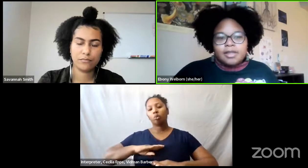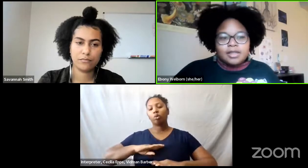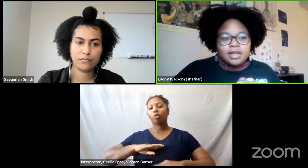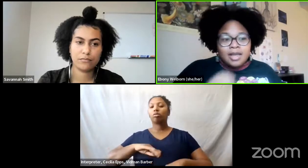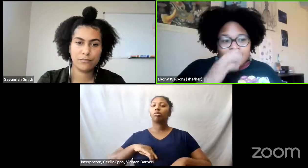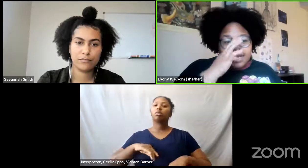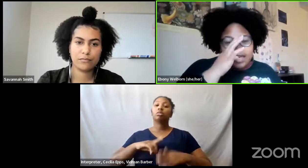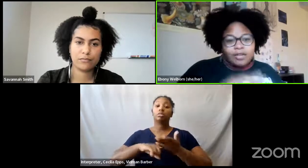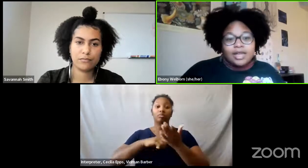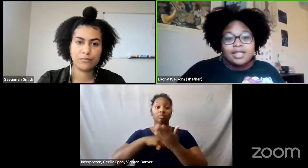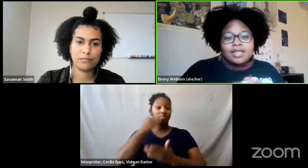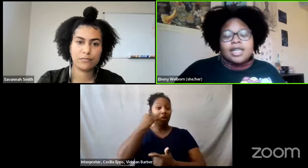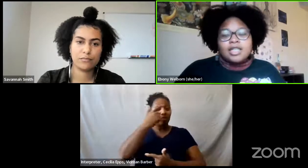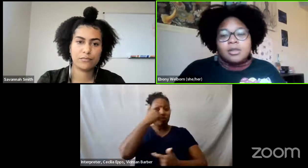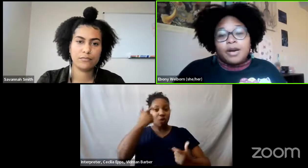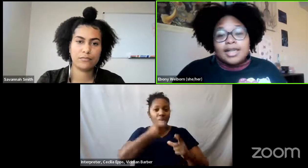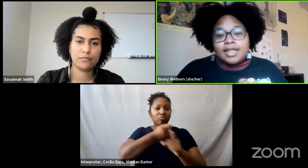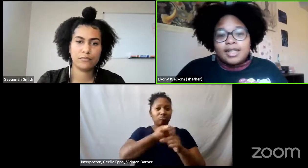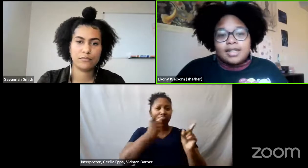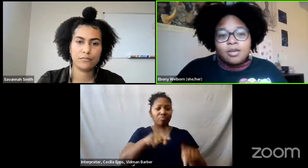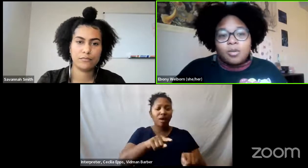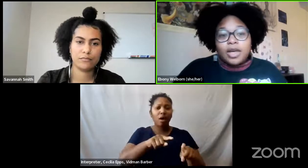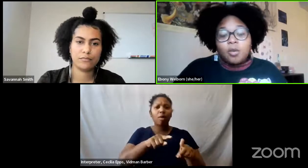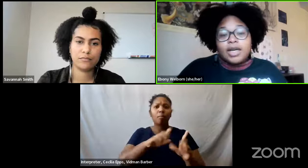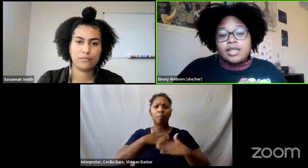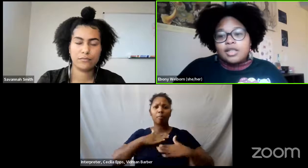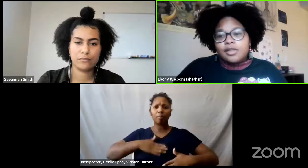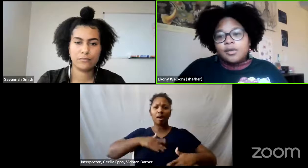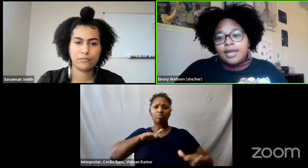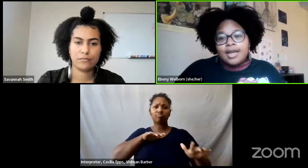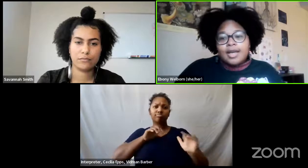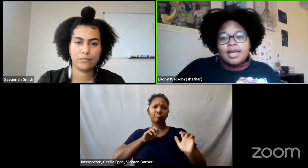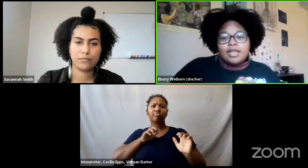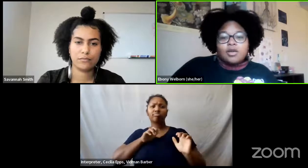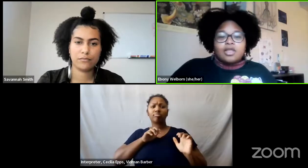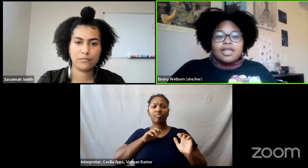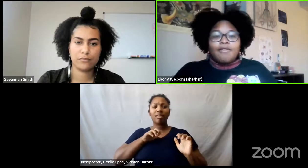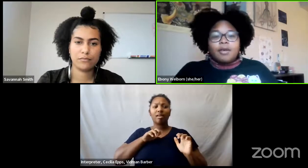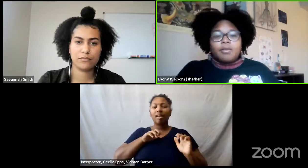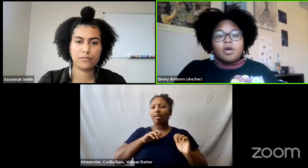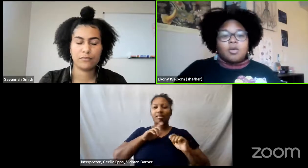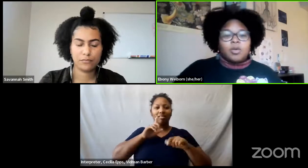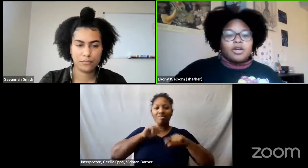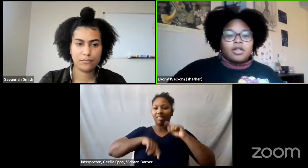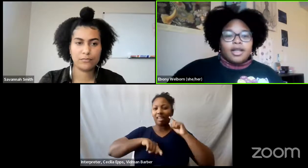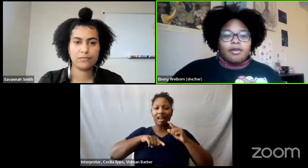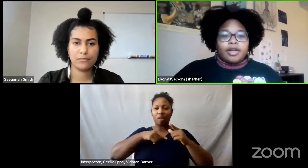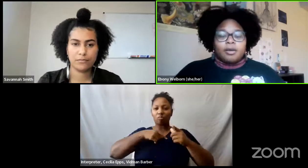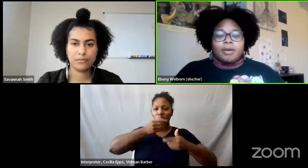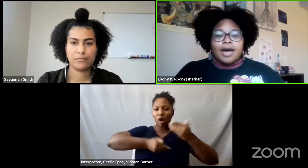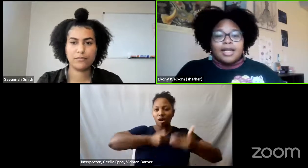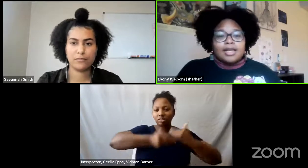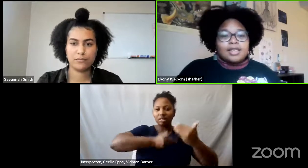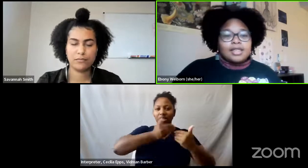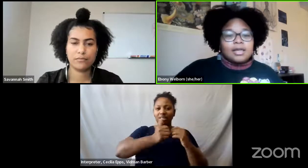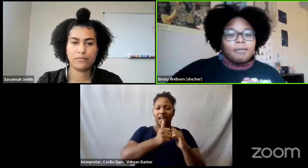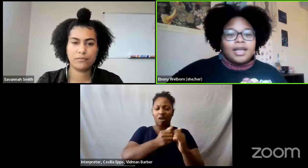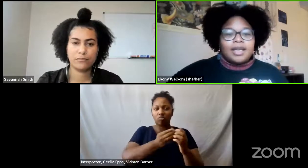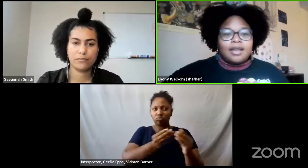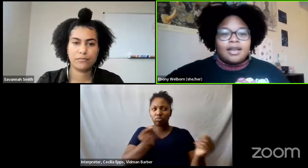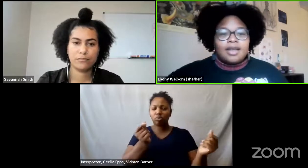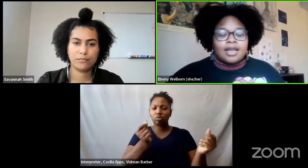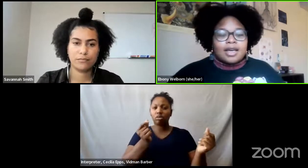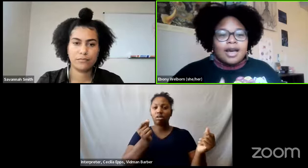experience happens and never gets a chance to process what it wanted to do. And so just having a moment where you're allowing your body